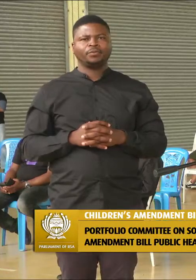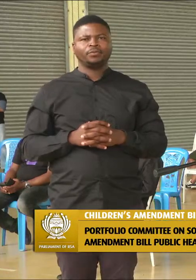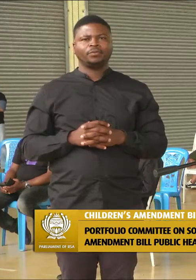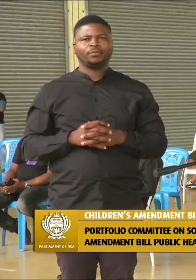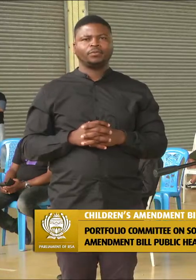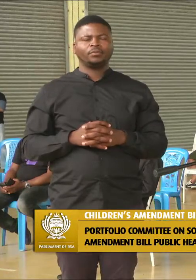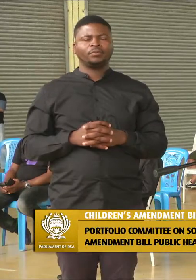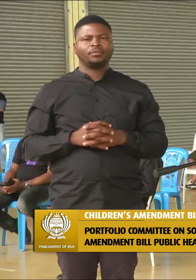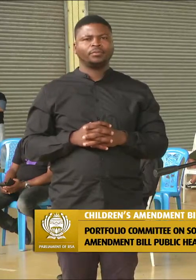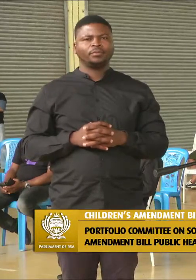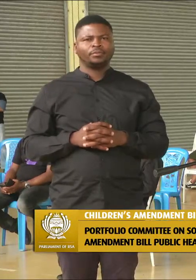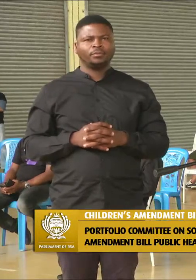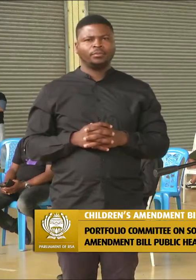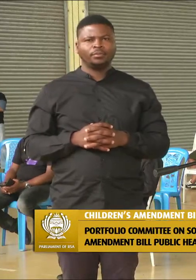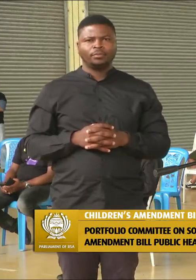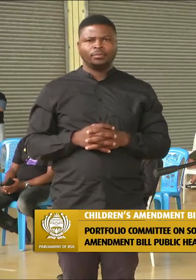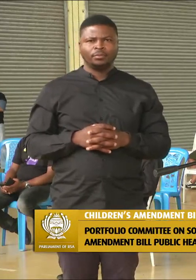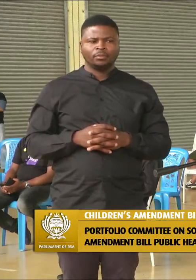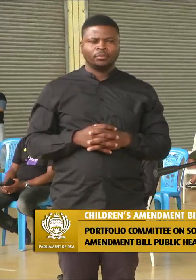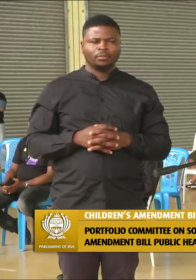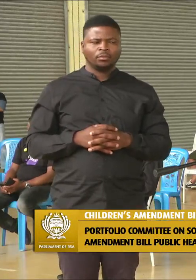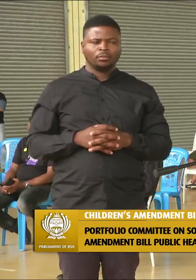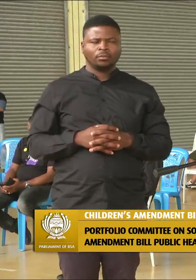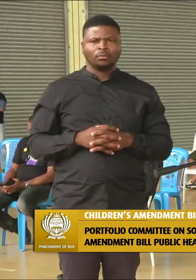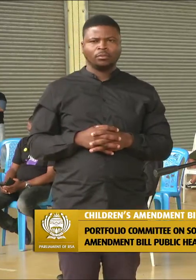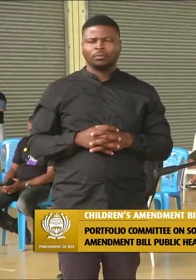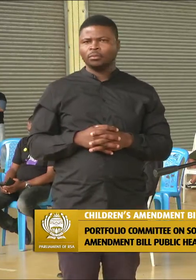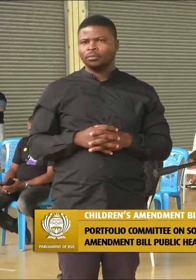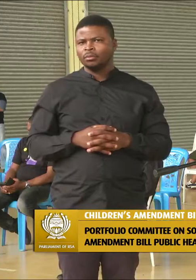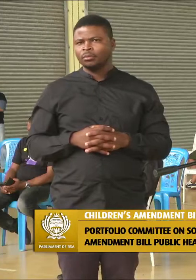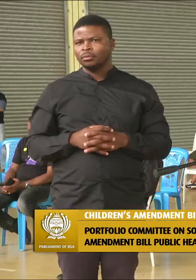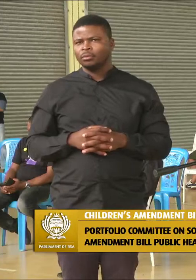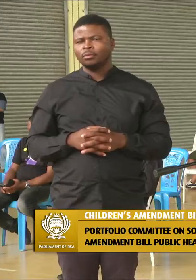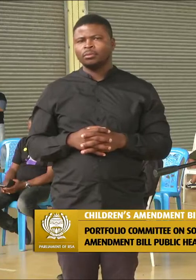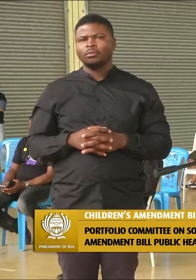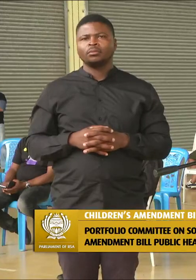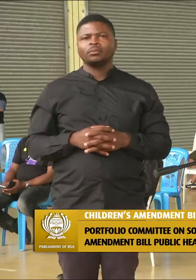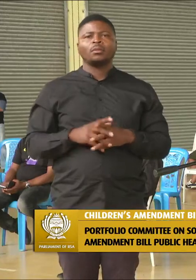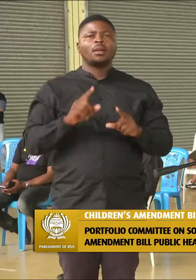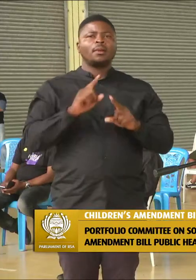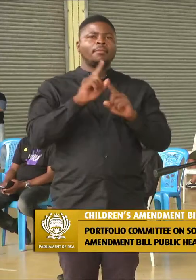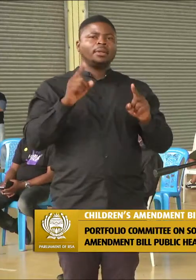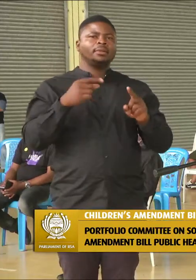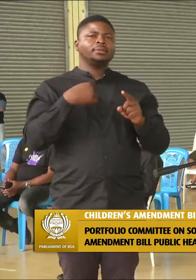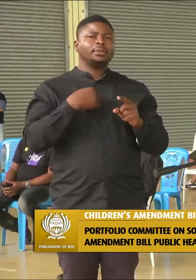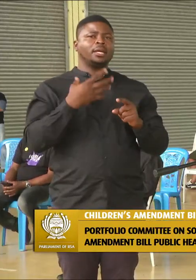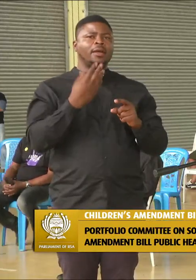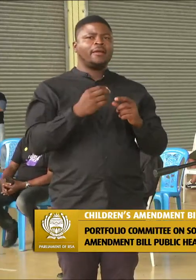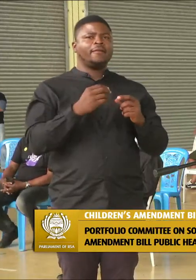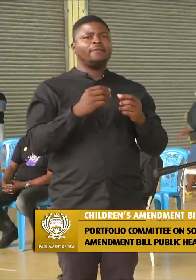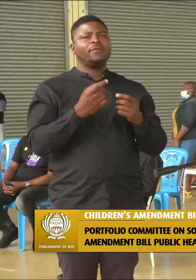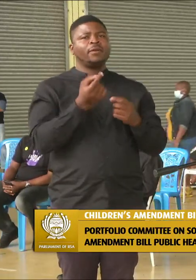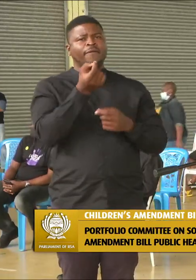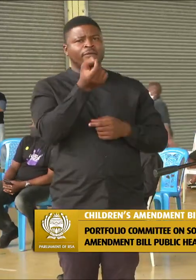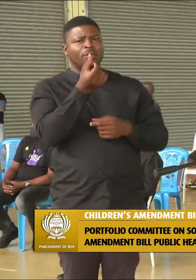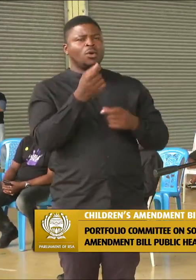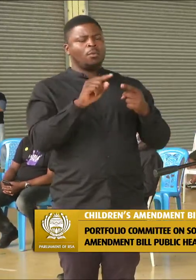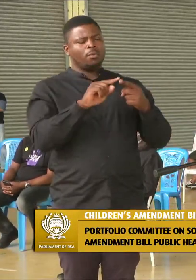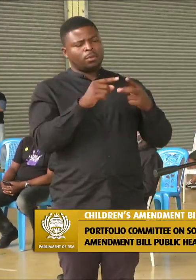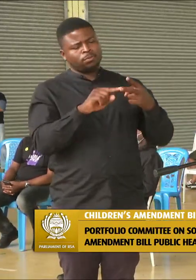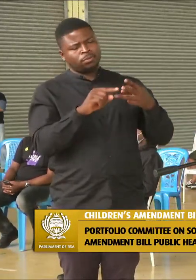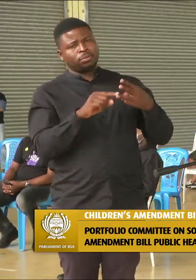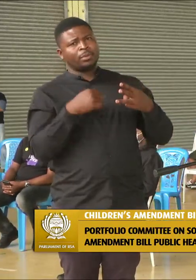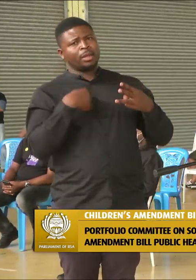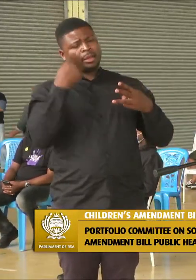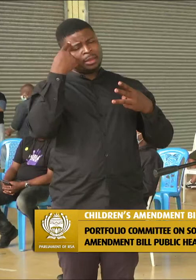Kukhona ke mhlawumbe kumbalwa sokwazi ukuphendula ngakho mhlawumbe sibe bathathu. There are few points to respond to, maybe 3